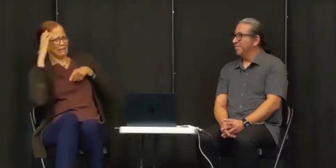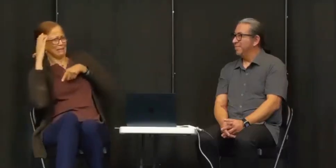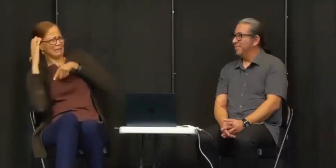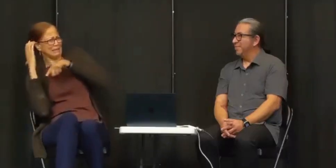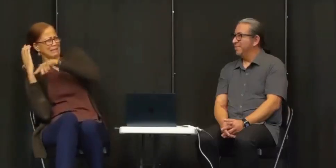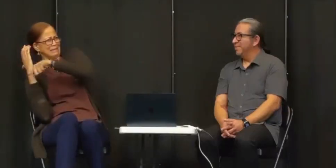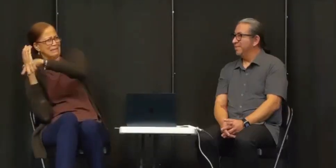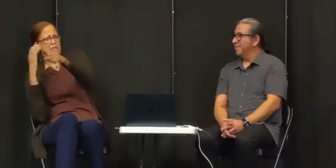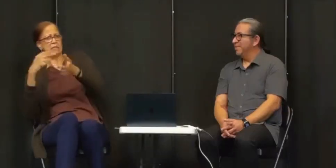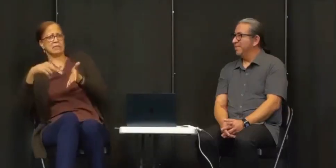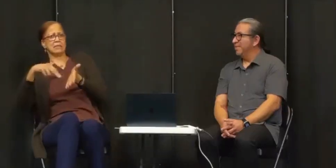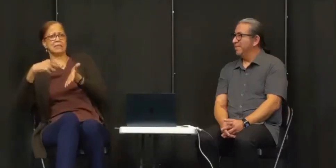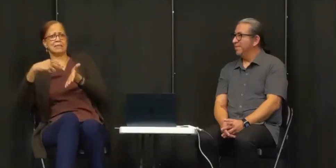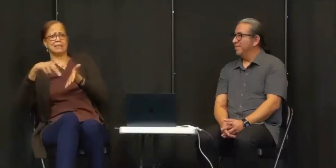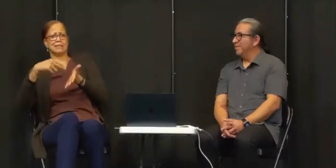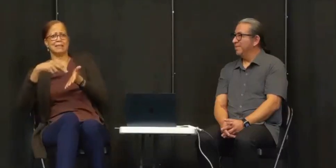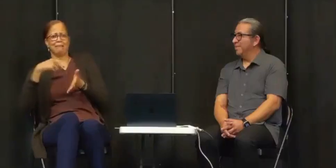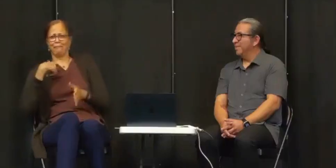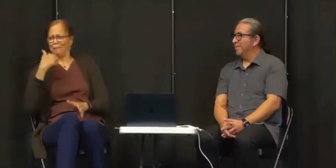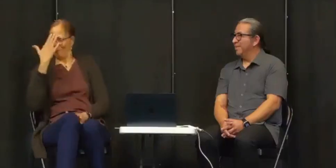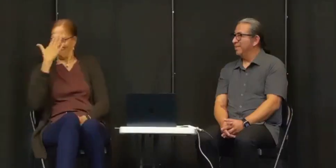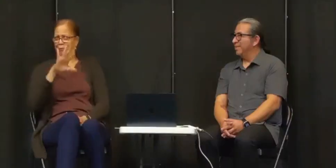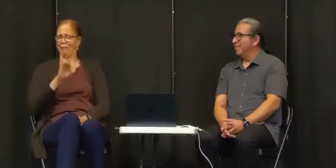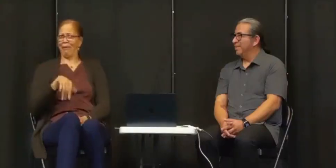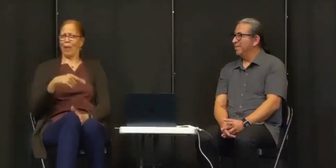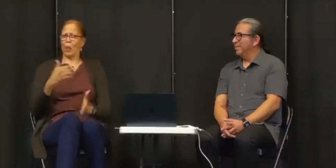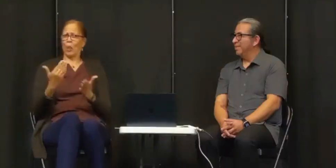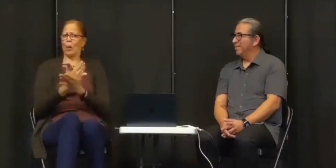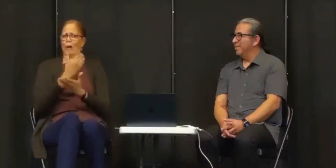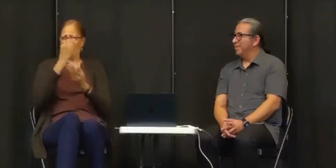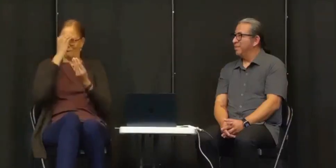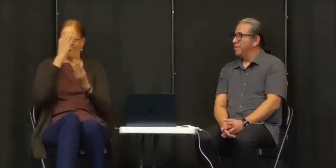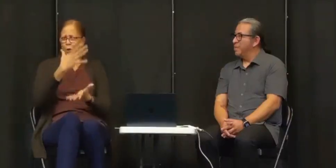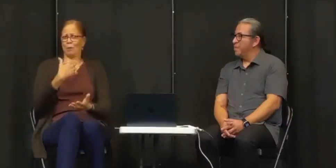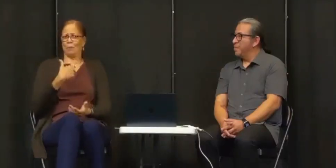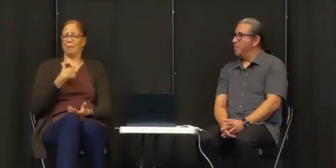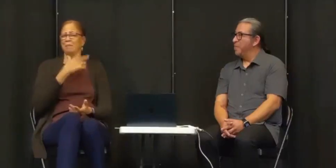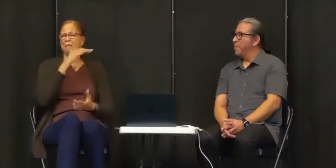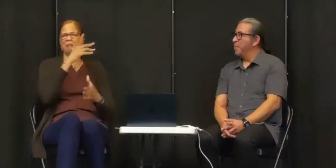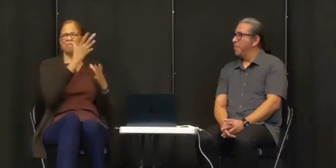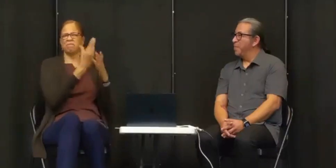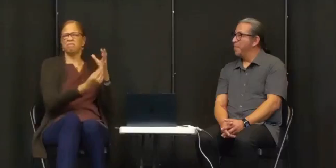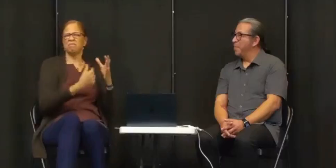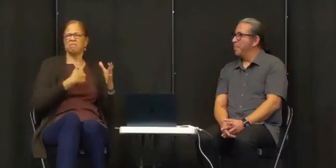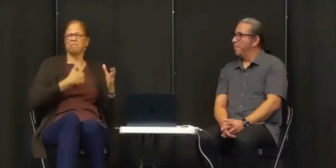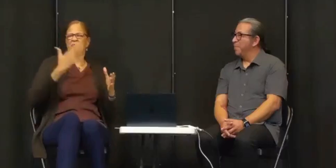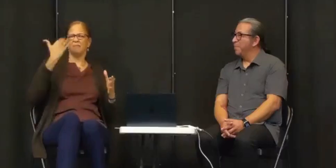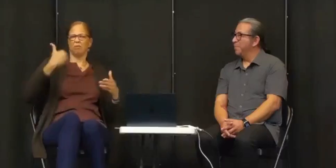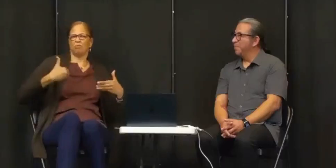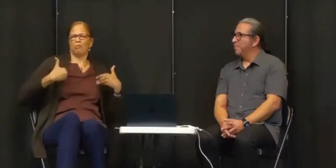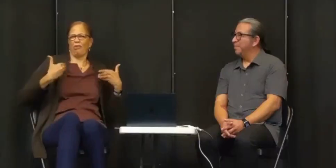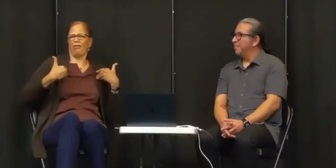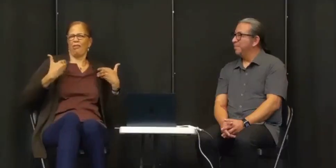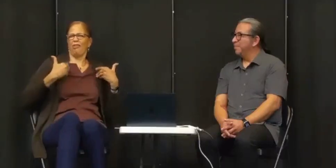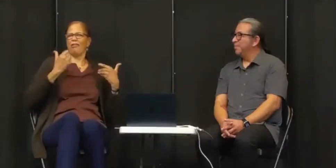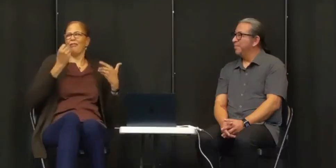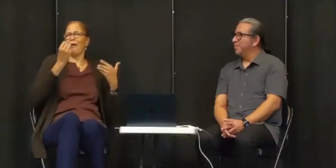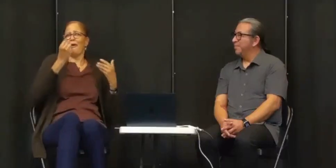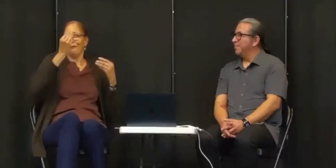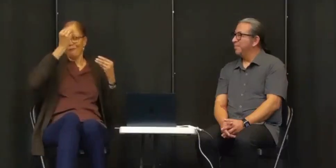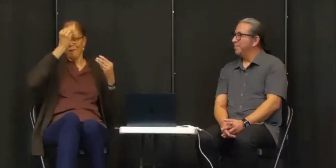really loves to dance. And she taught all my cousins how to dance. I didn't know that. That was totally new information to me.